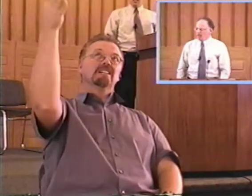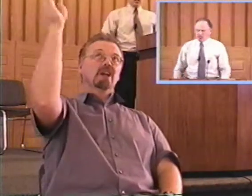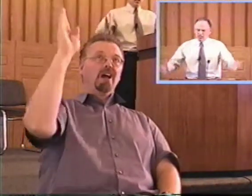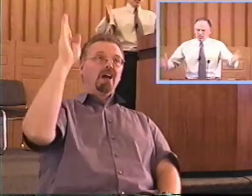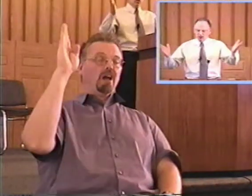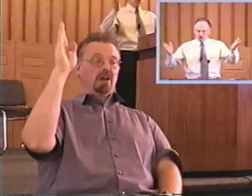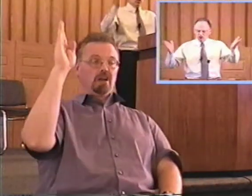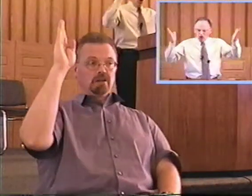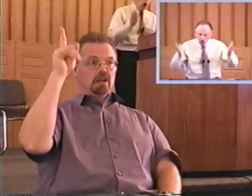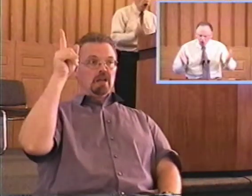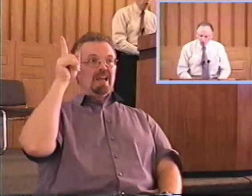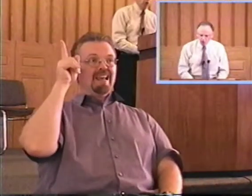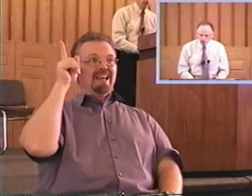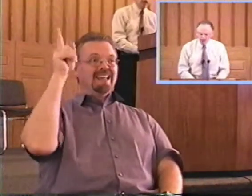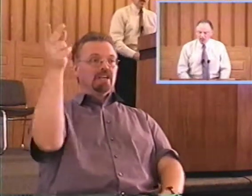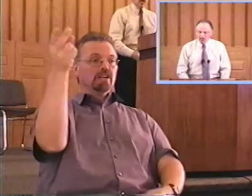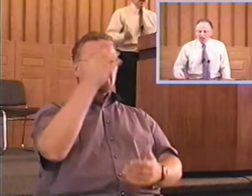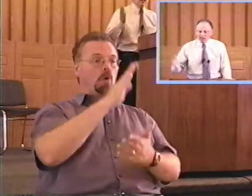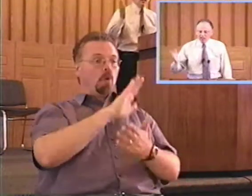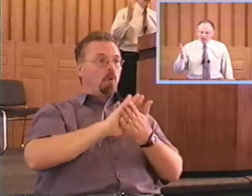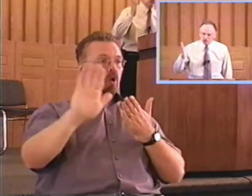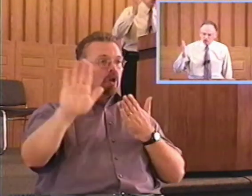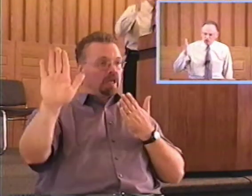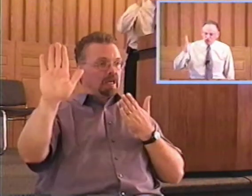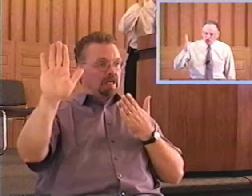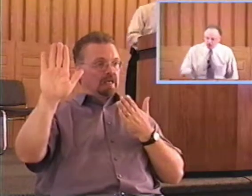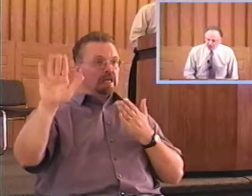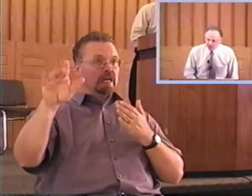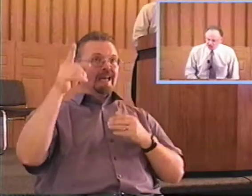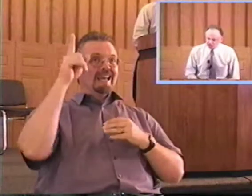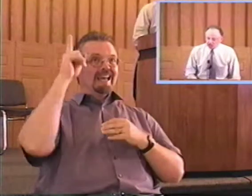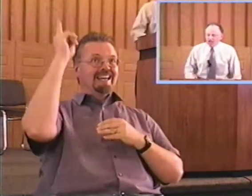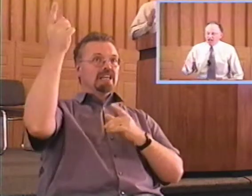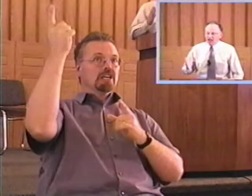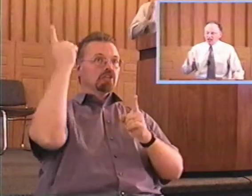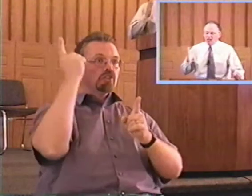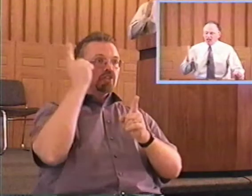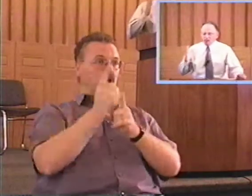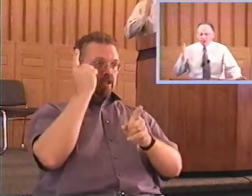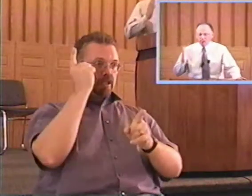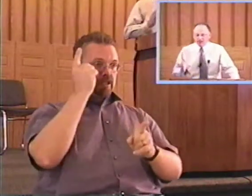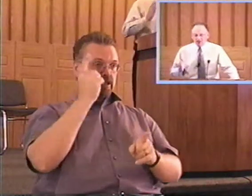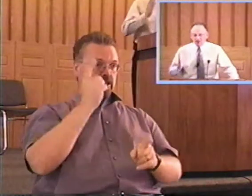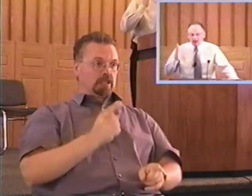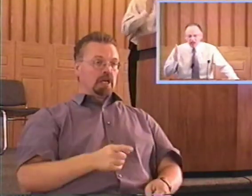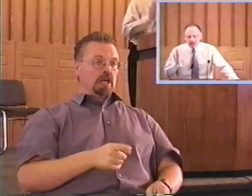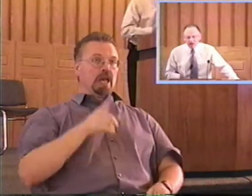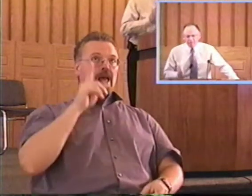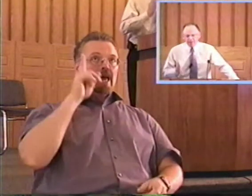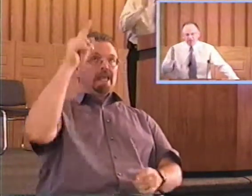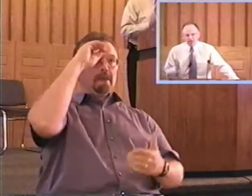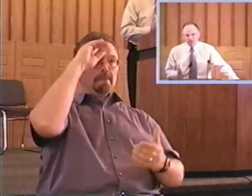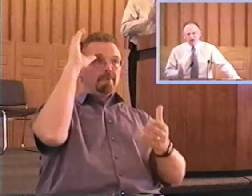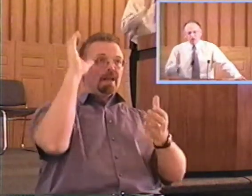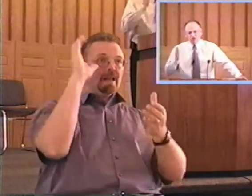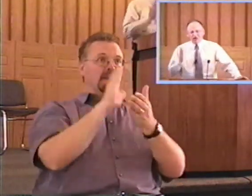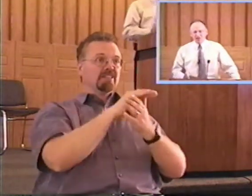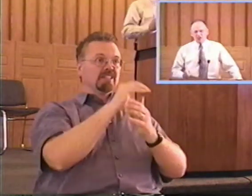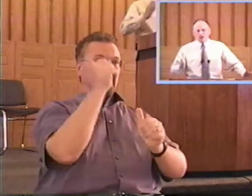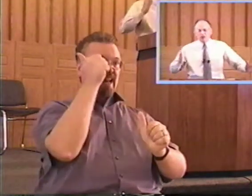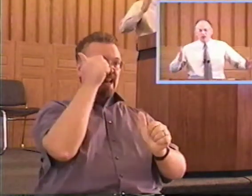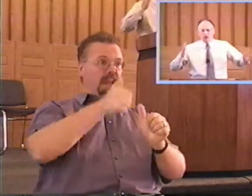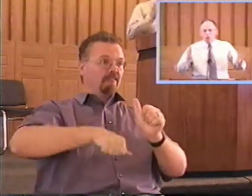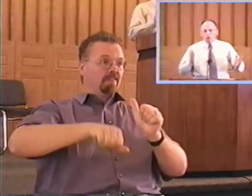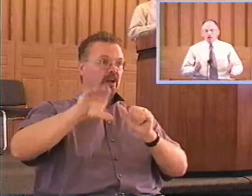God, and he is holy, and he is just, and he believes that every